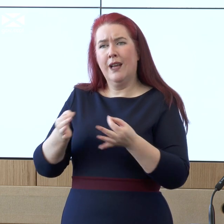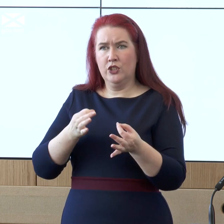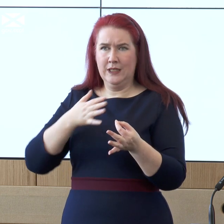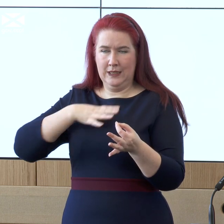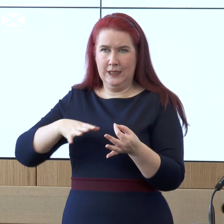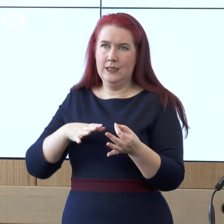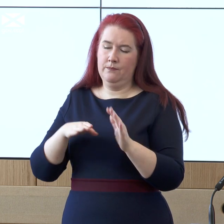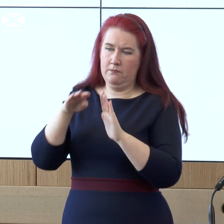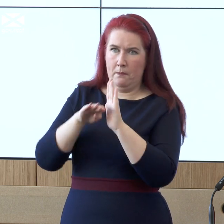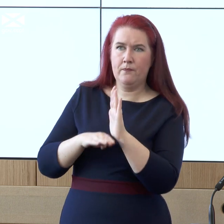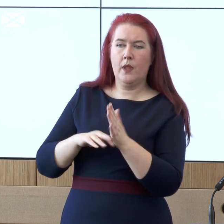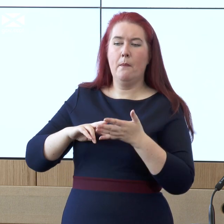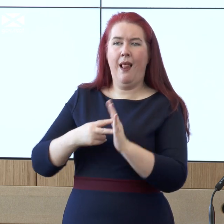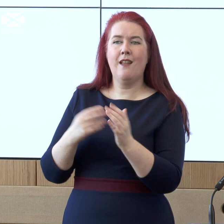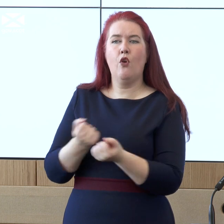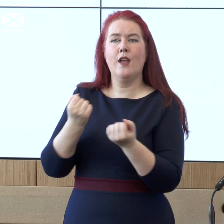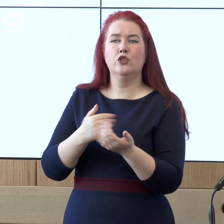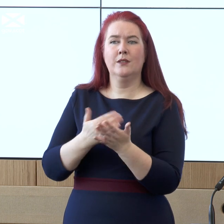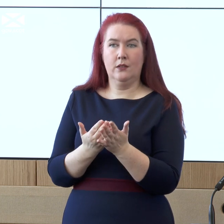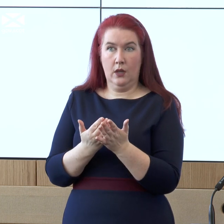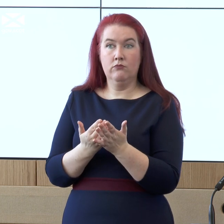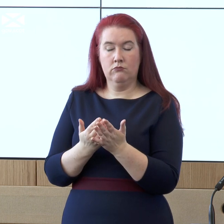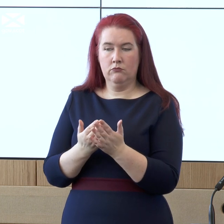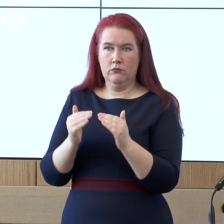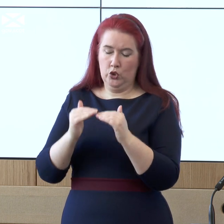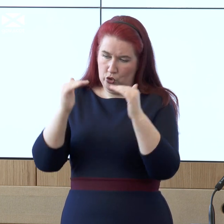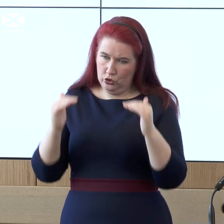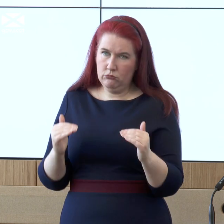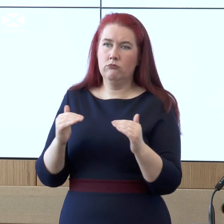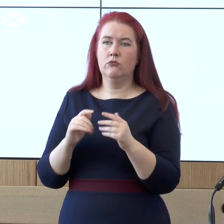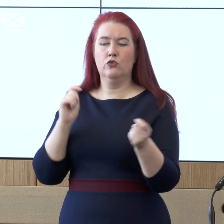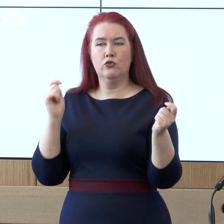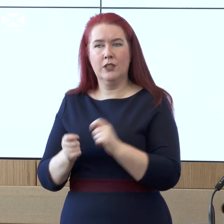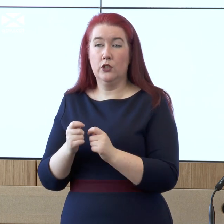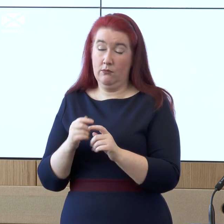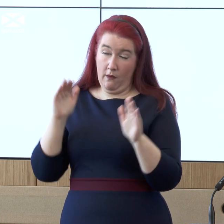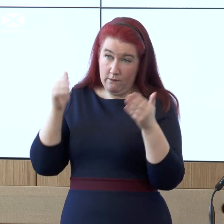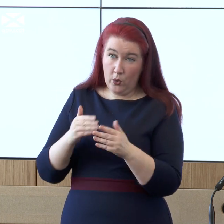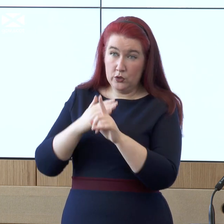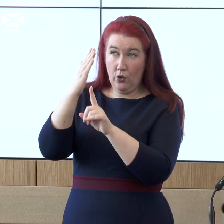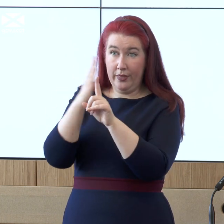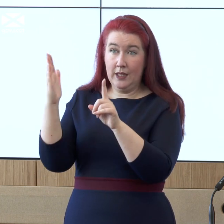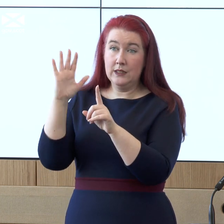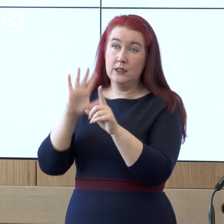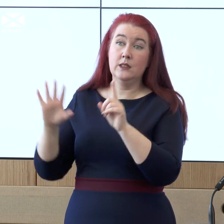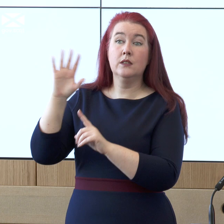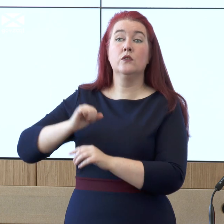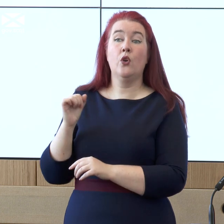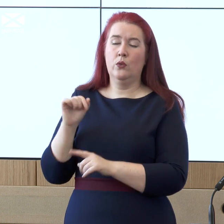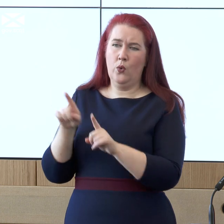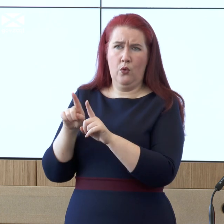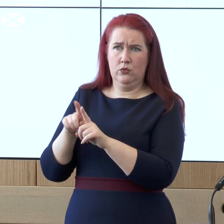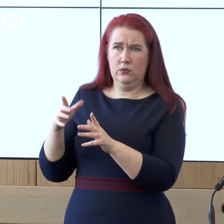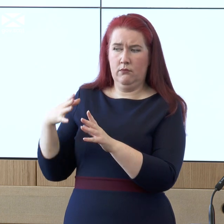plan for the energy sector, with a particular focus on the northeast of Scotland and already backed by £500